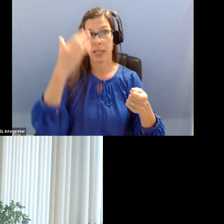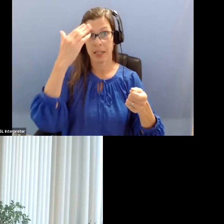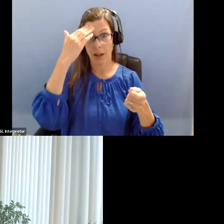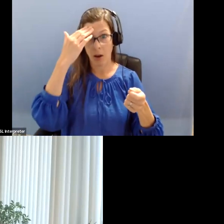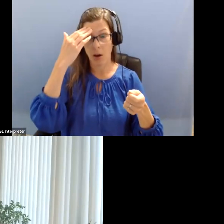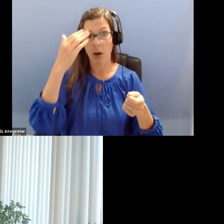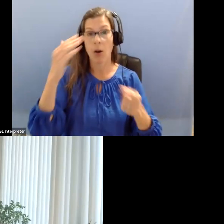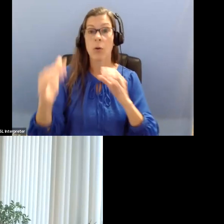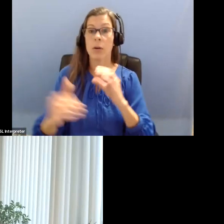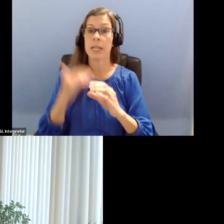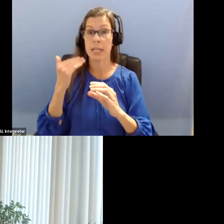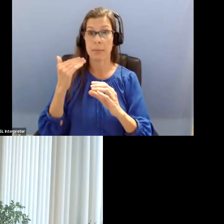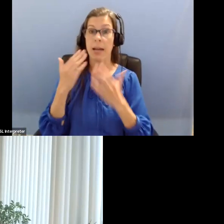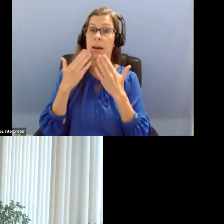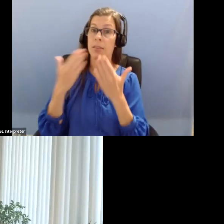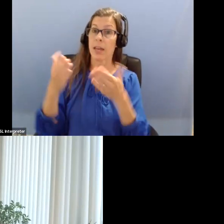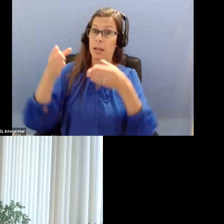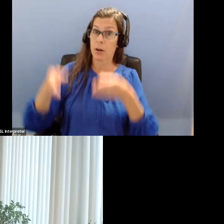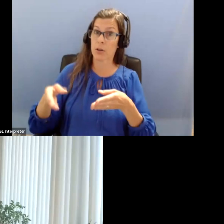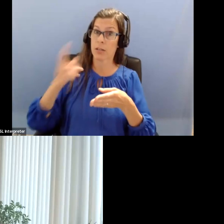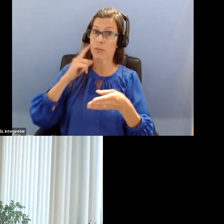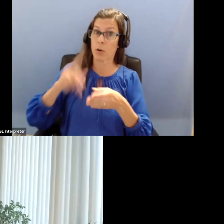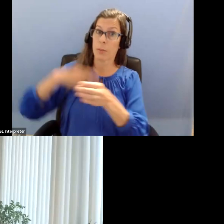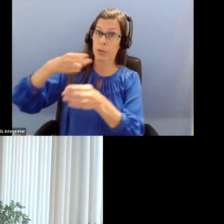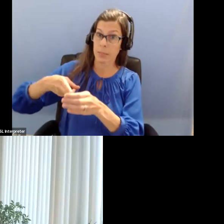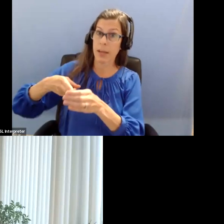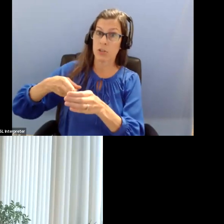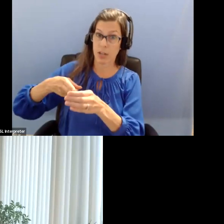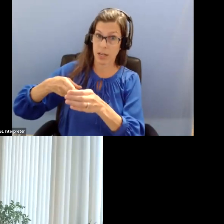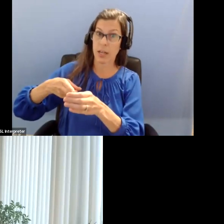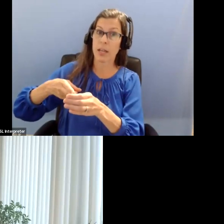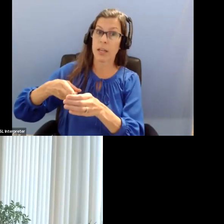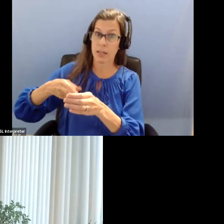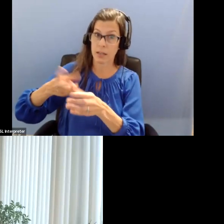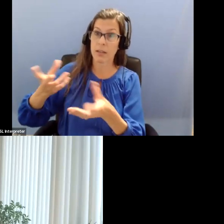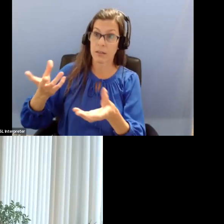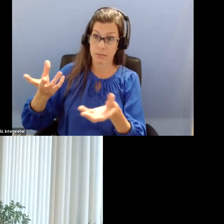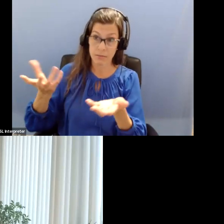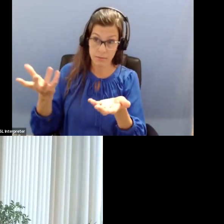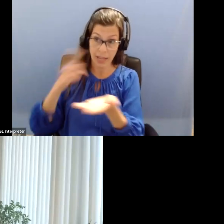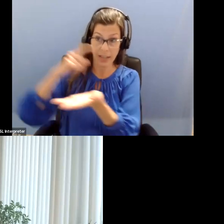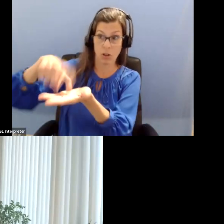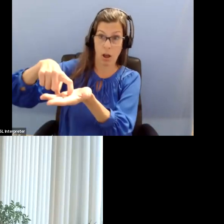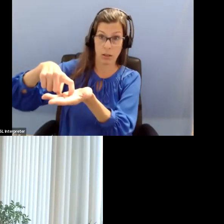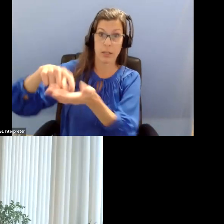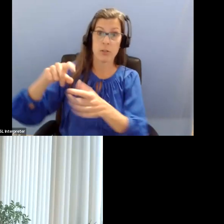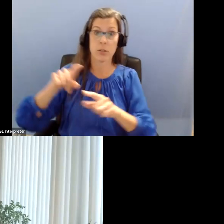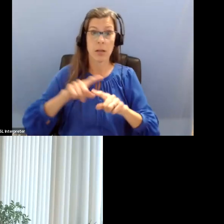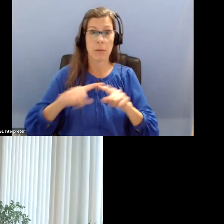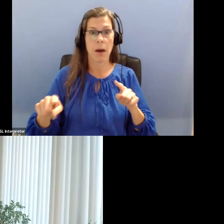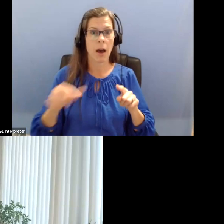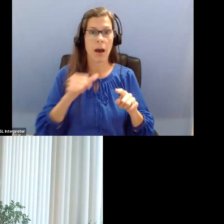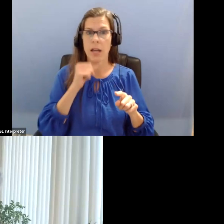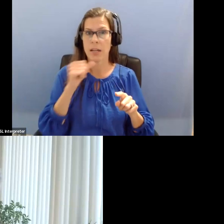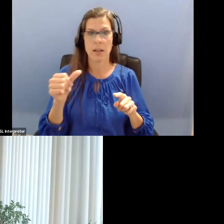an email thanking the person for their participation and acknowledging receipt of the email takes place, but not going against